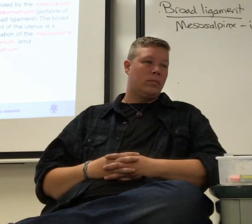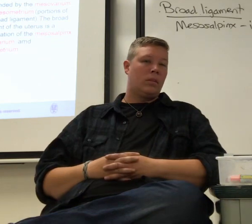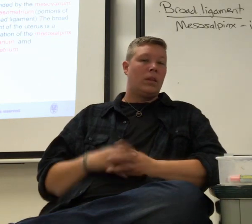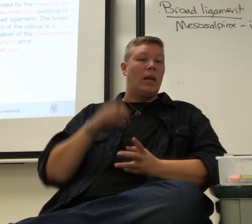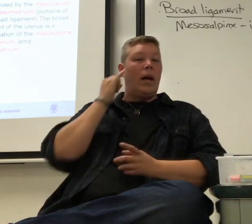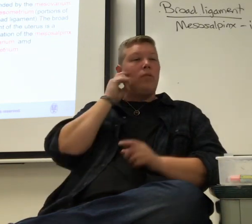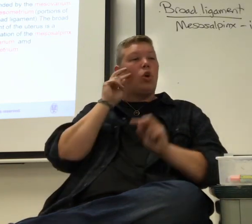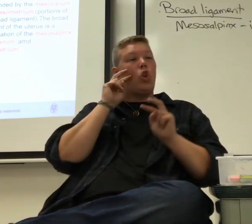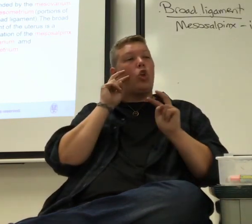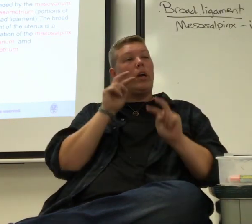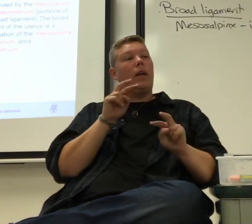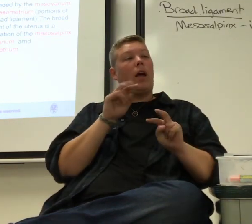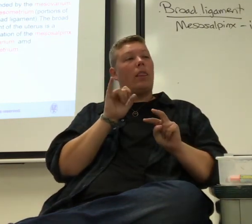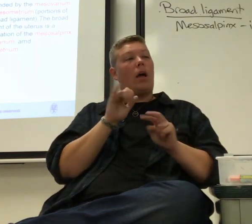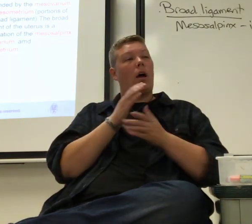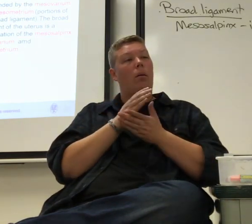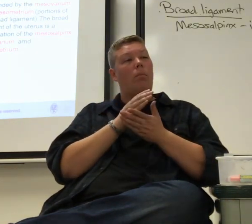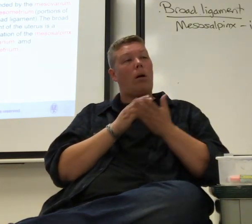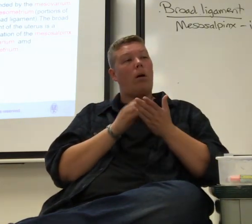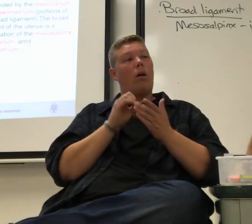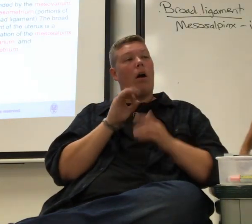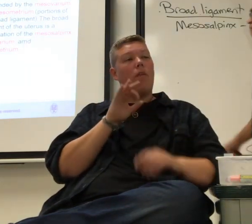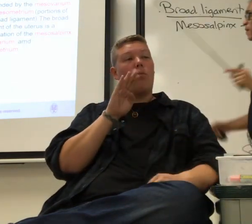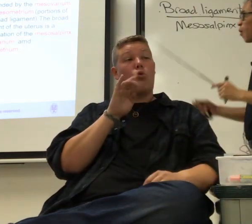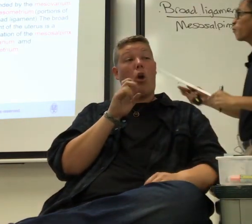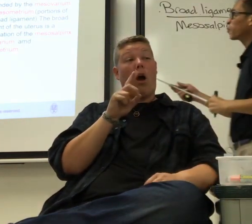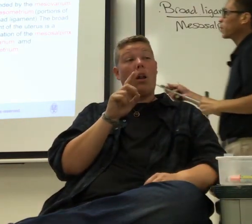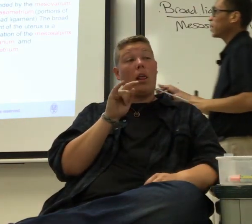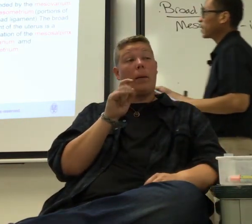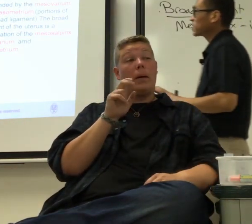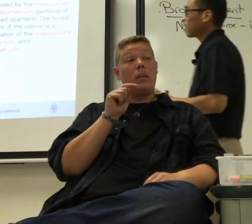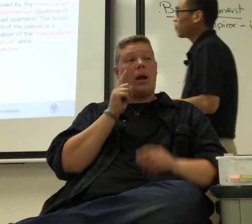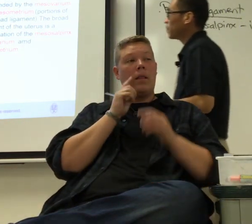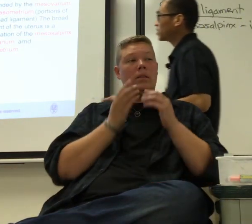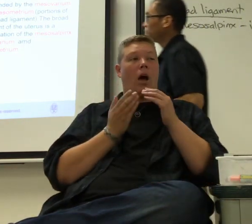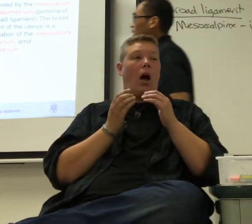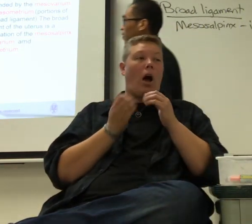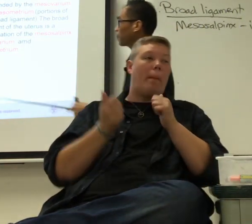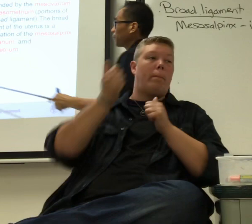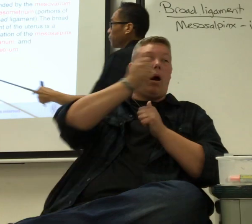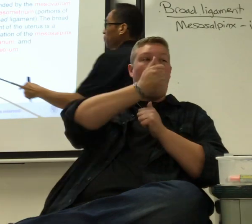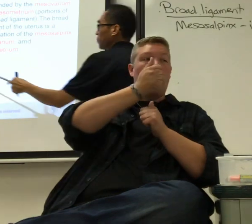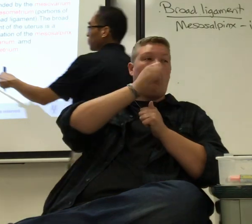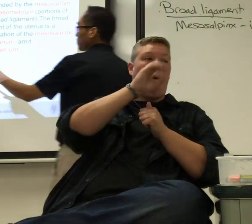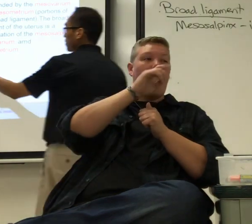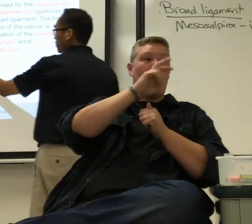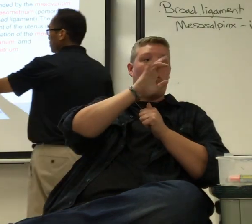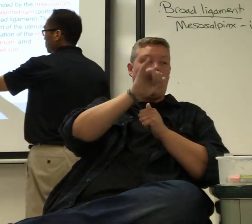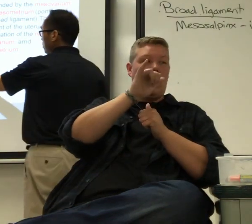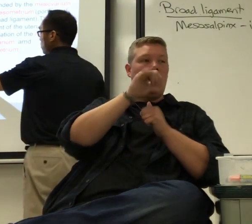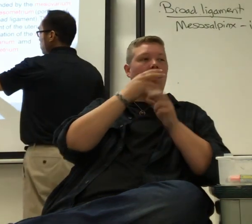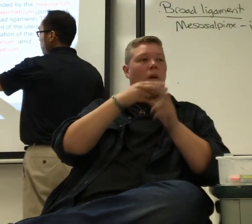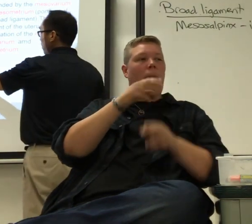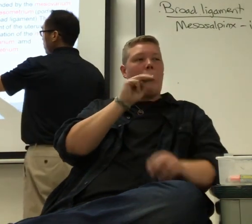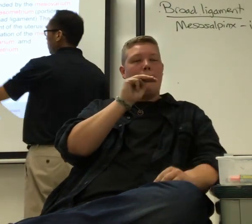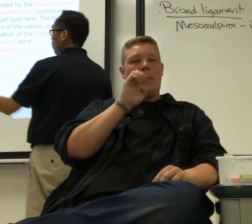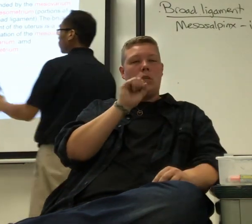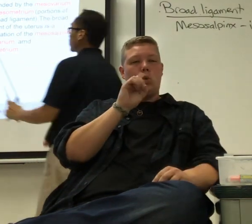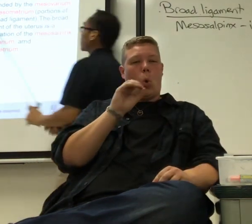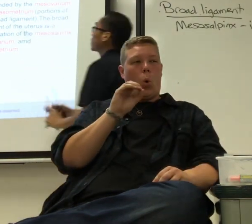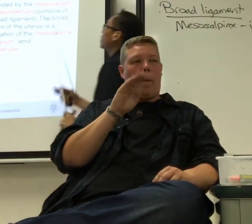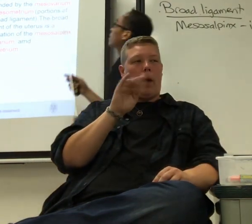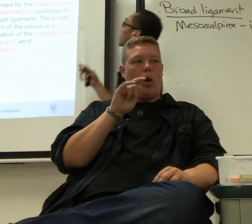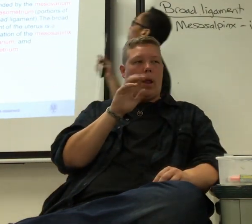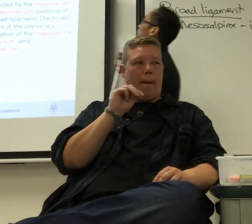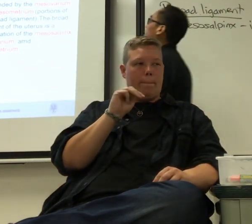If you look at the part of the broad ligament above the ovary, that's called the mesothelium. So it's just superior to the